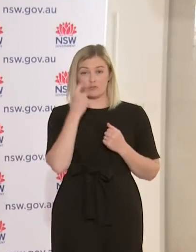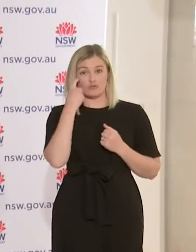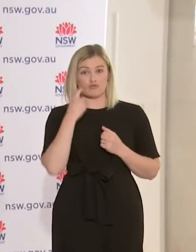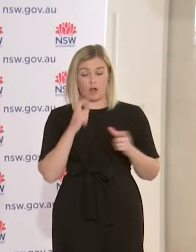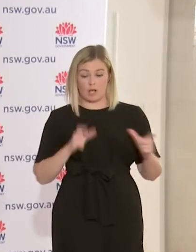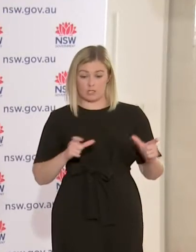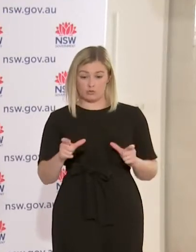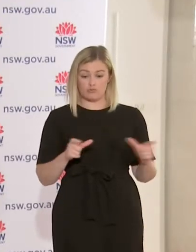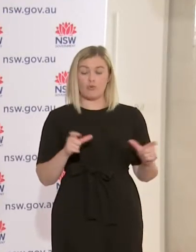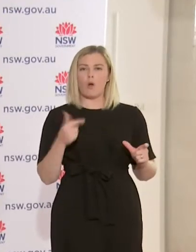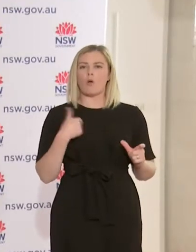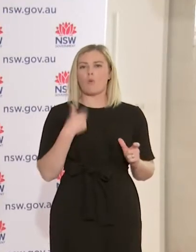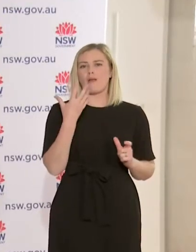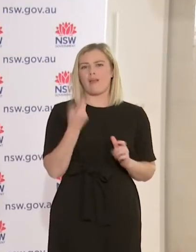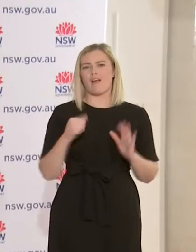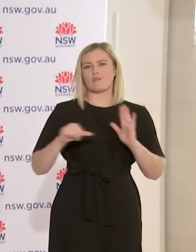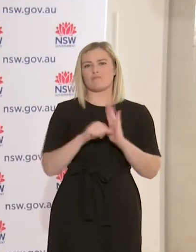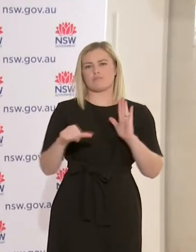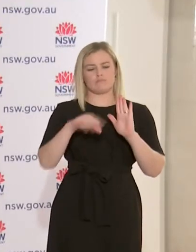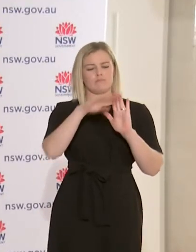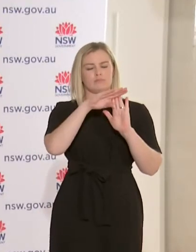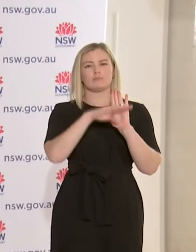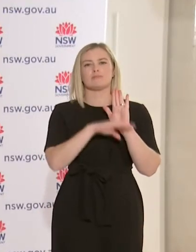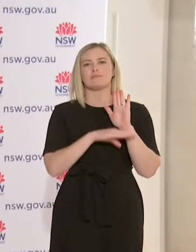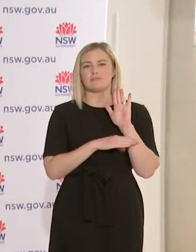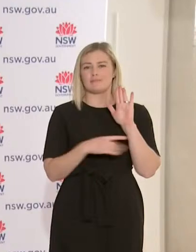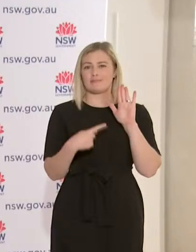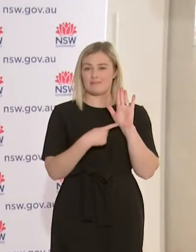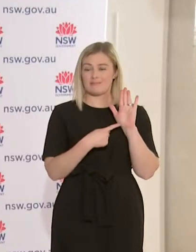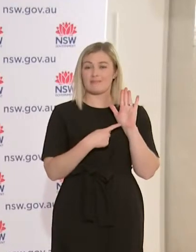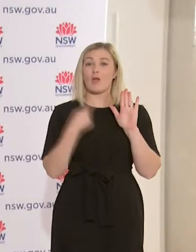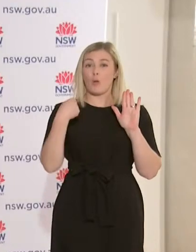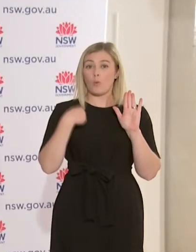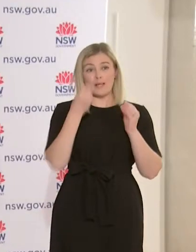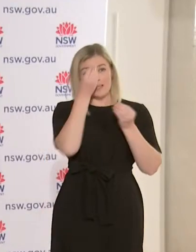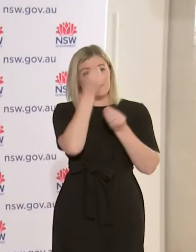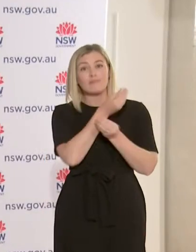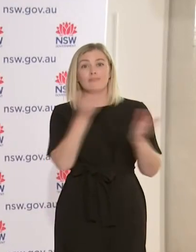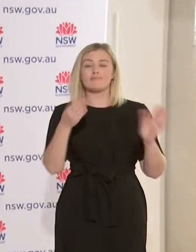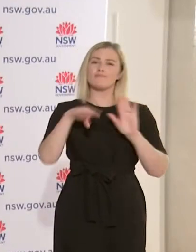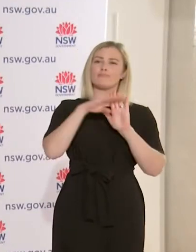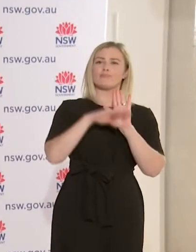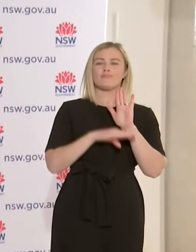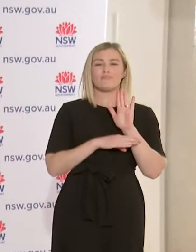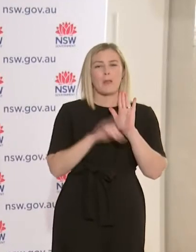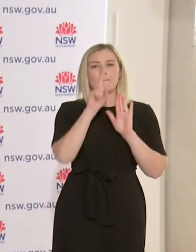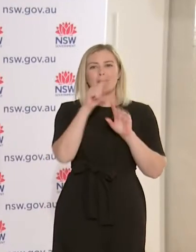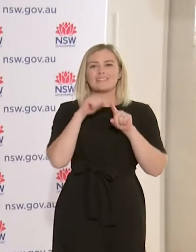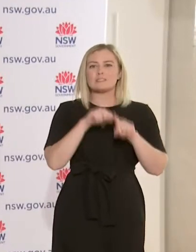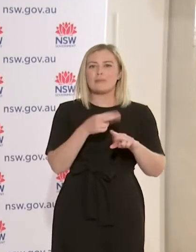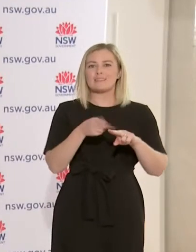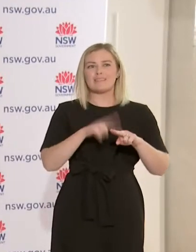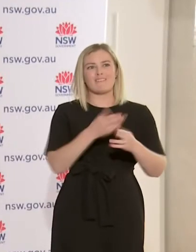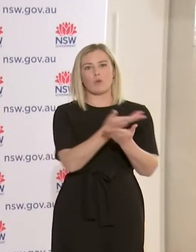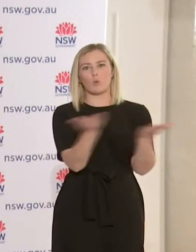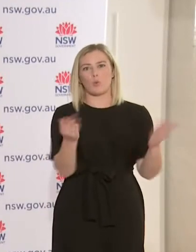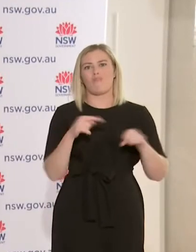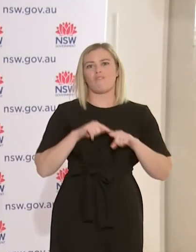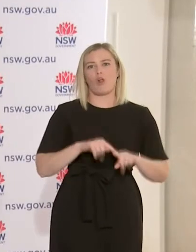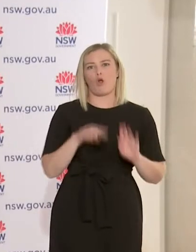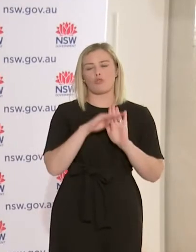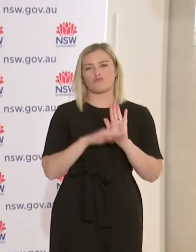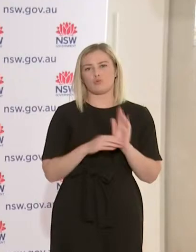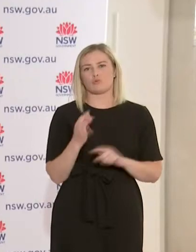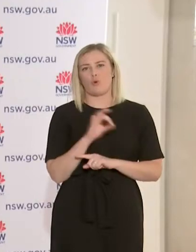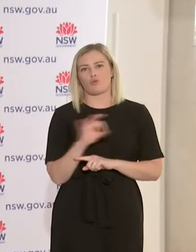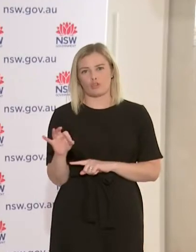it is also very much in the hands of the community in terms of how they're responding, industry, how they're responding, and